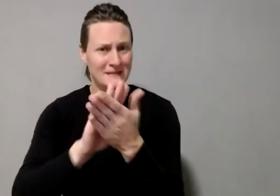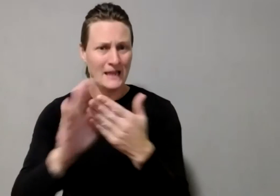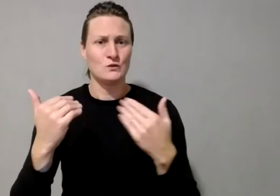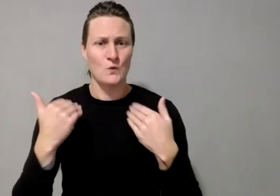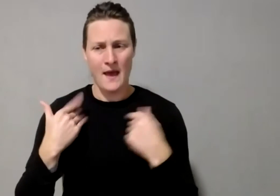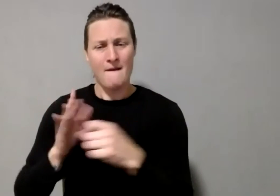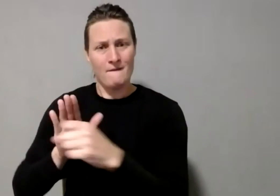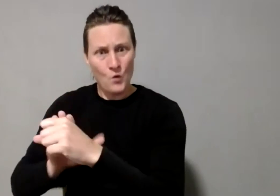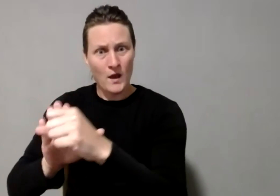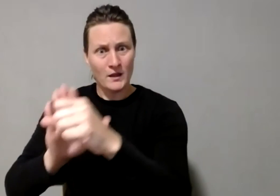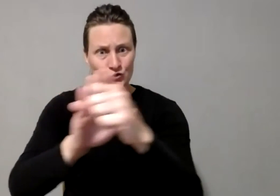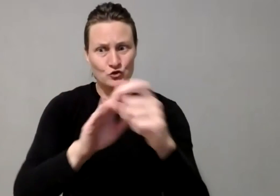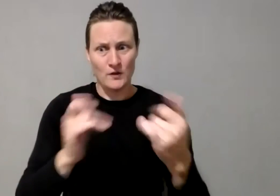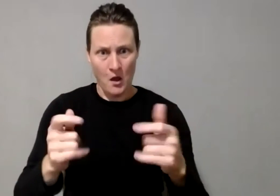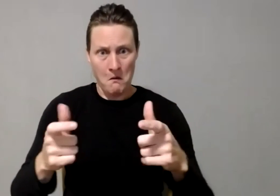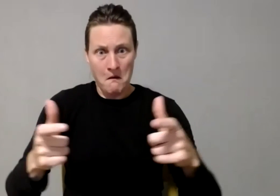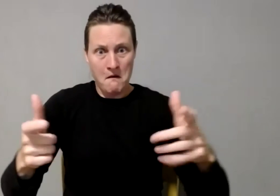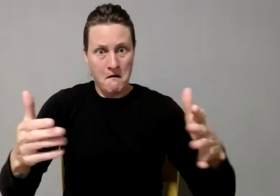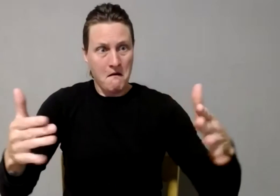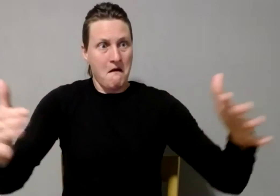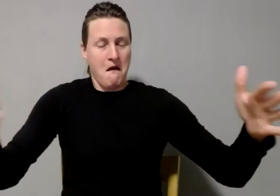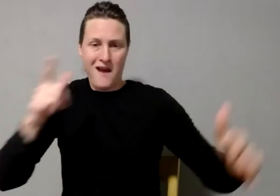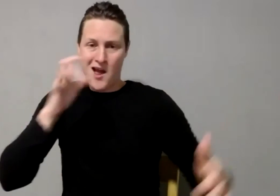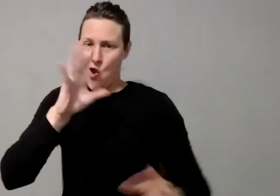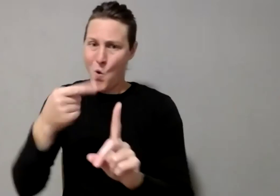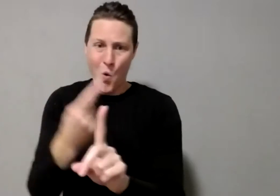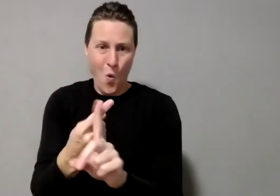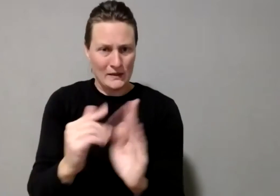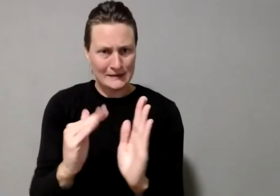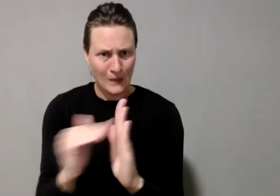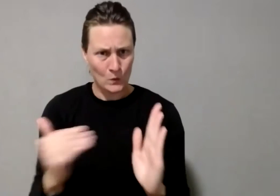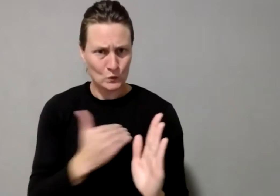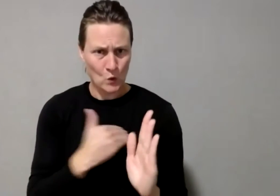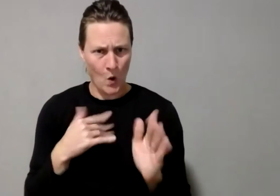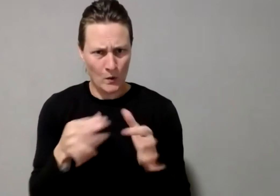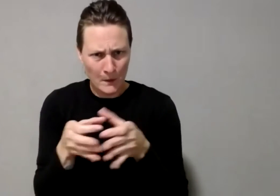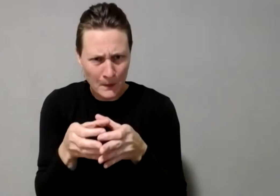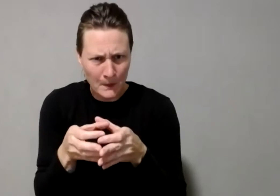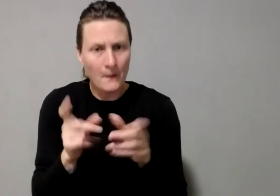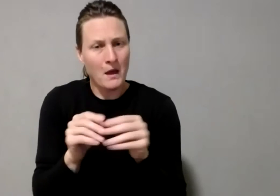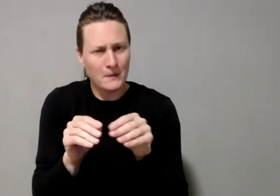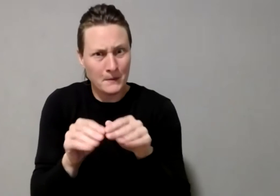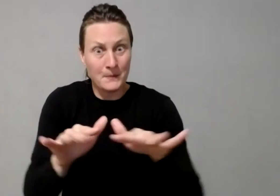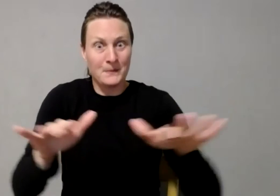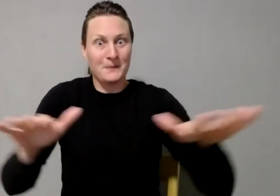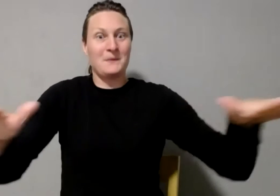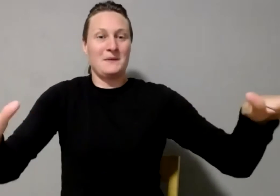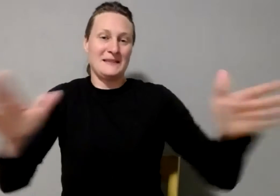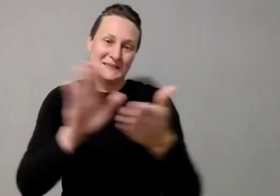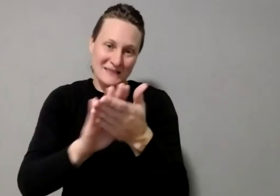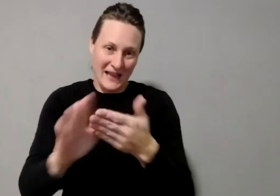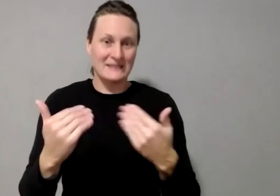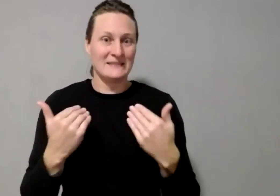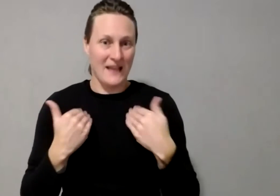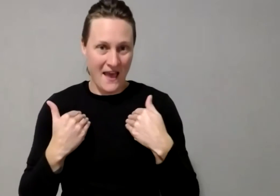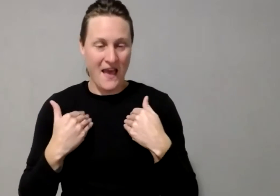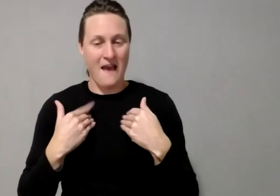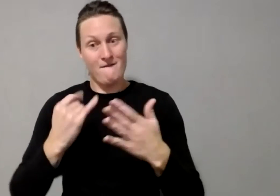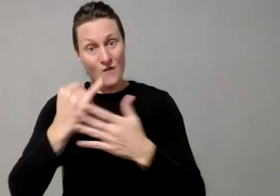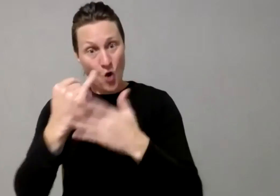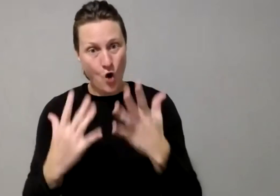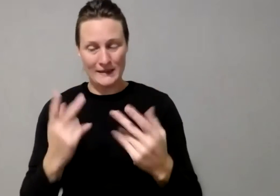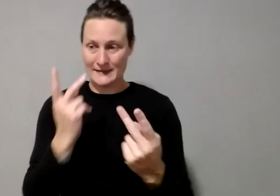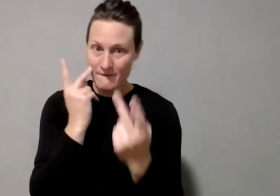to bring the arts into all of the communities in the west, north, and east ends, is important to us, and